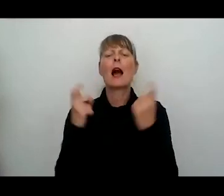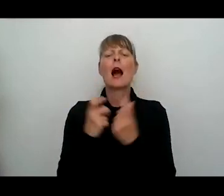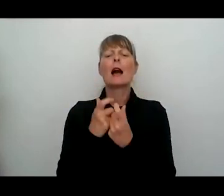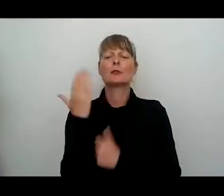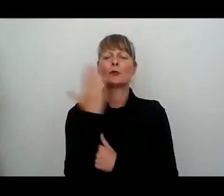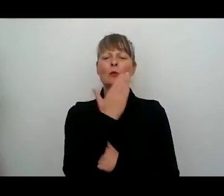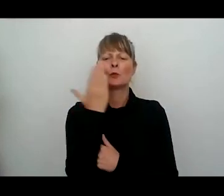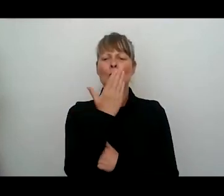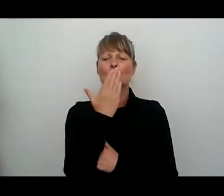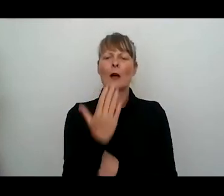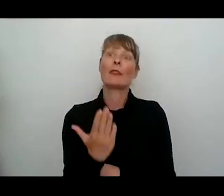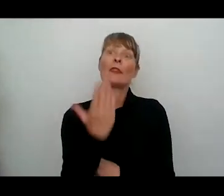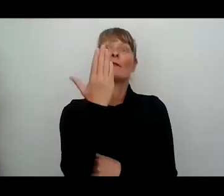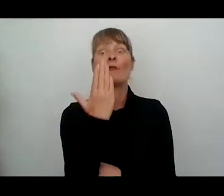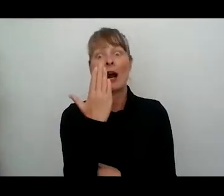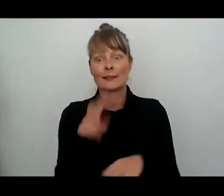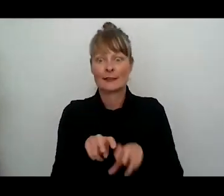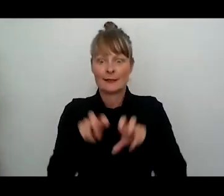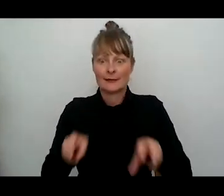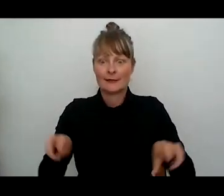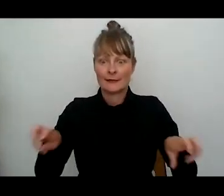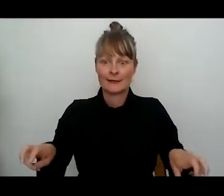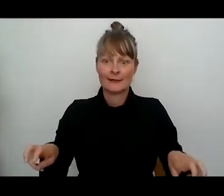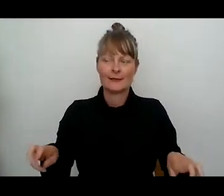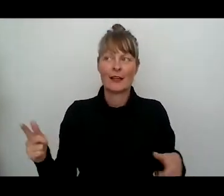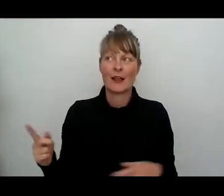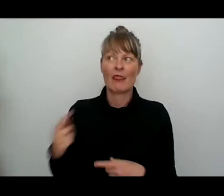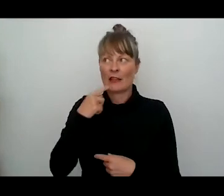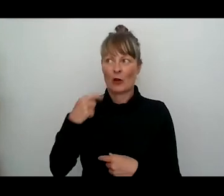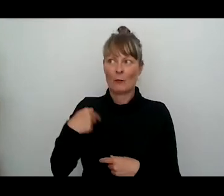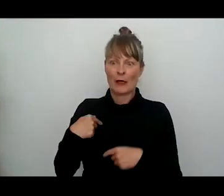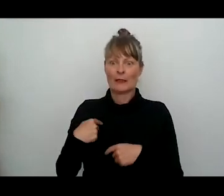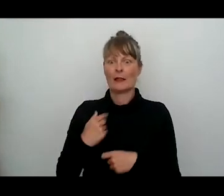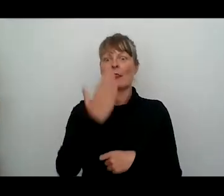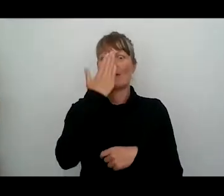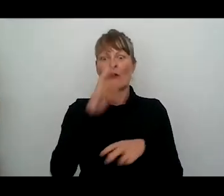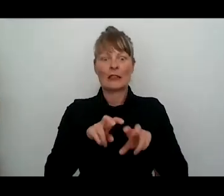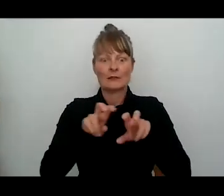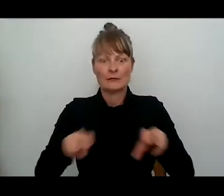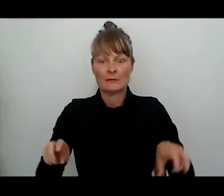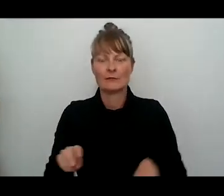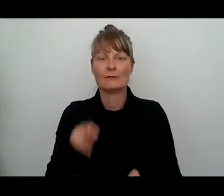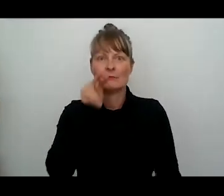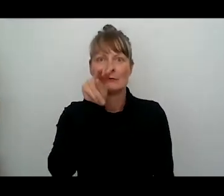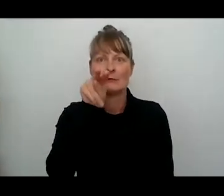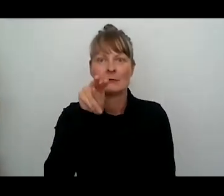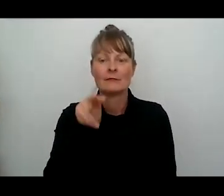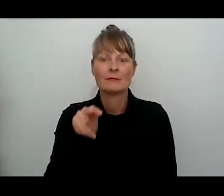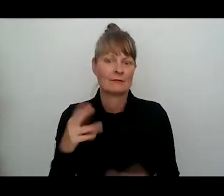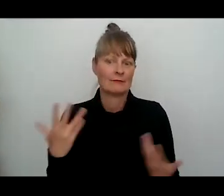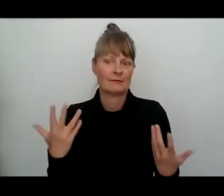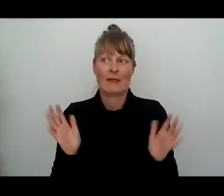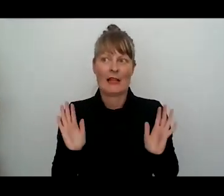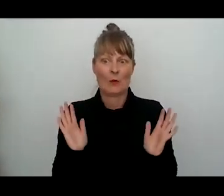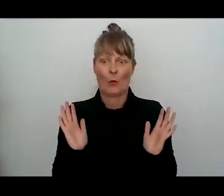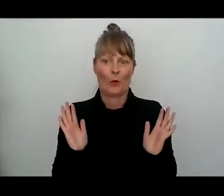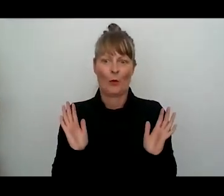front of the class. That was the instructions, sit at the front of the class, don't use headphones. That was as simple as it